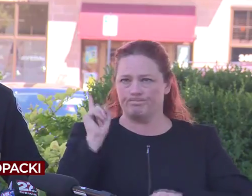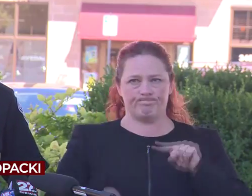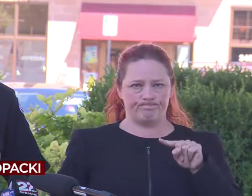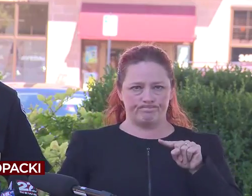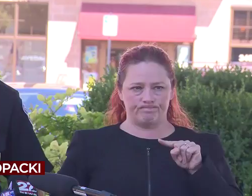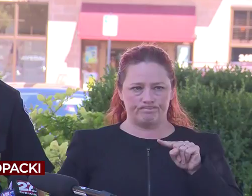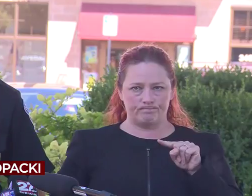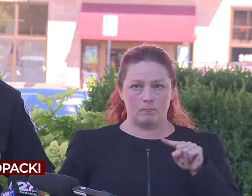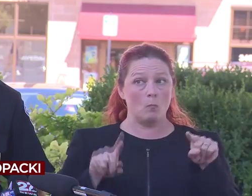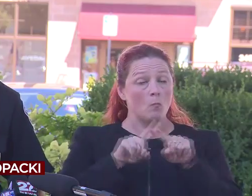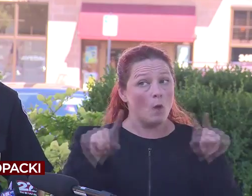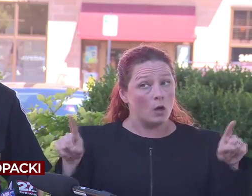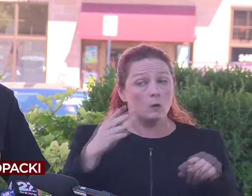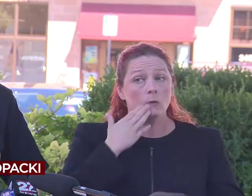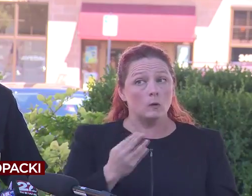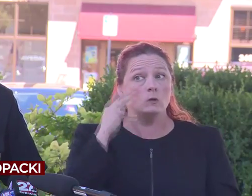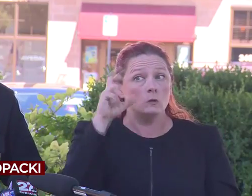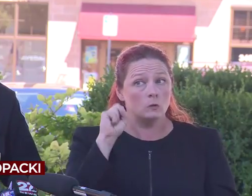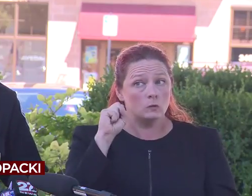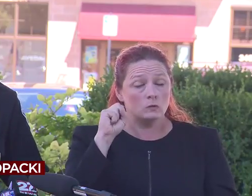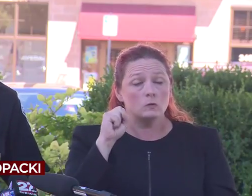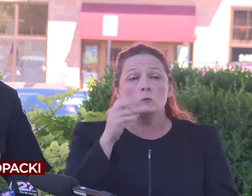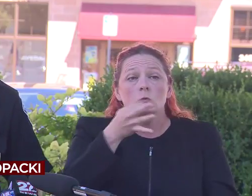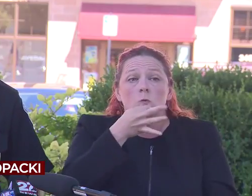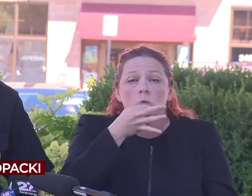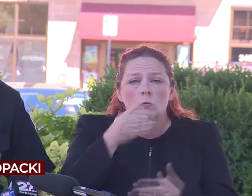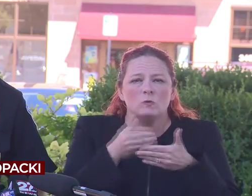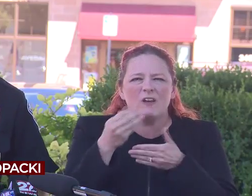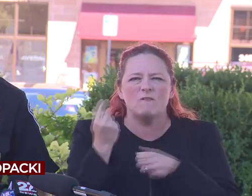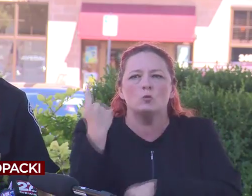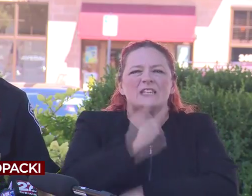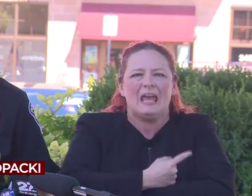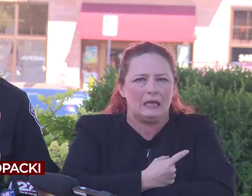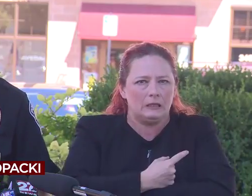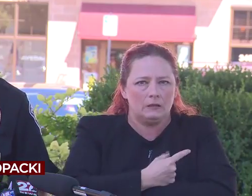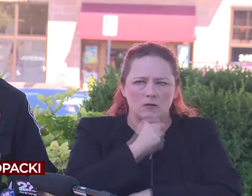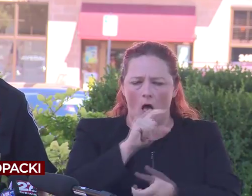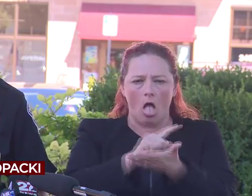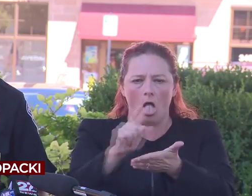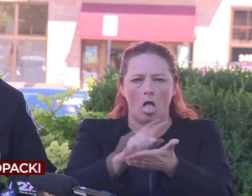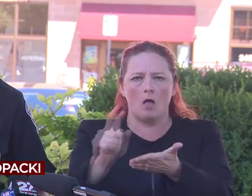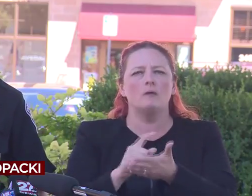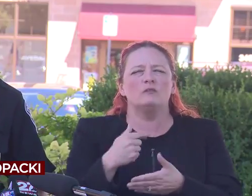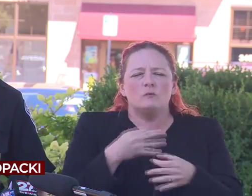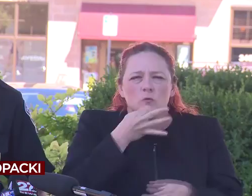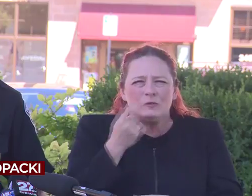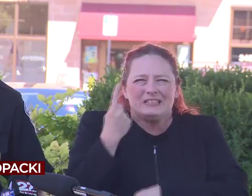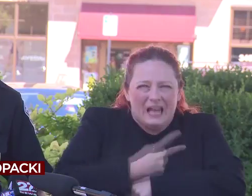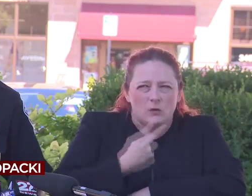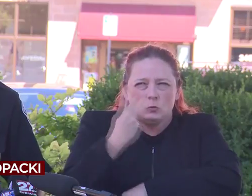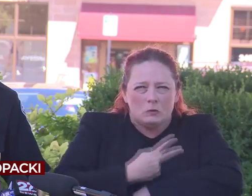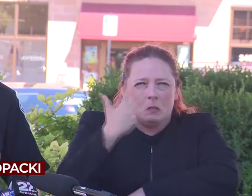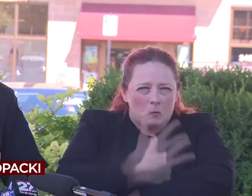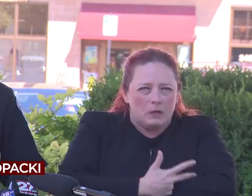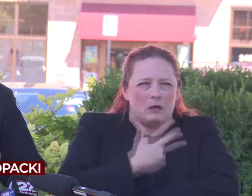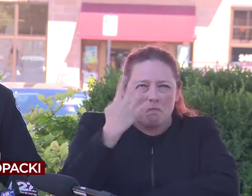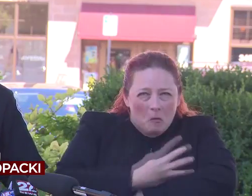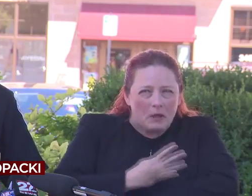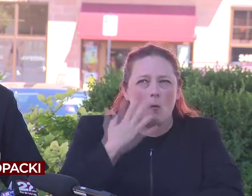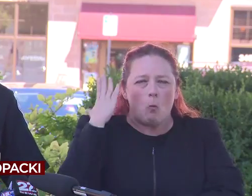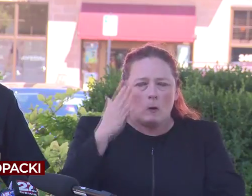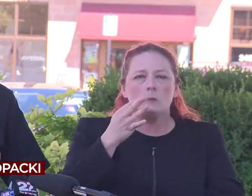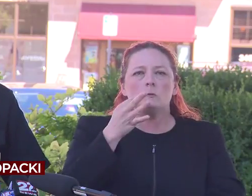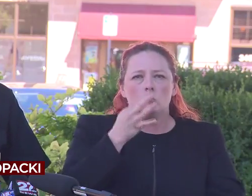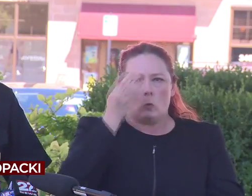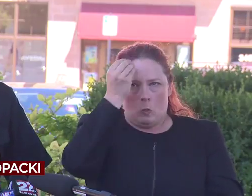within the next few days, and I say days and not weeks, within the next few days, we will be in a position where, first of all, we